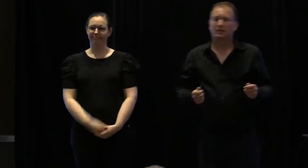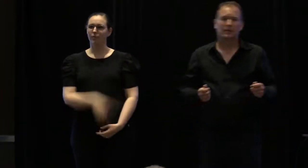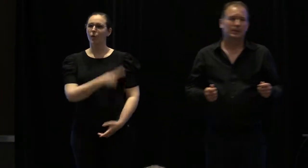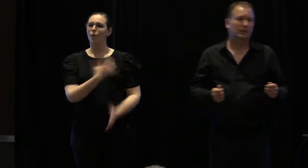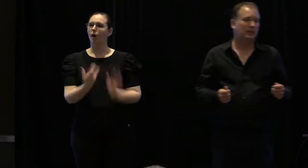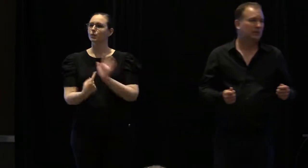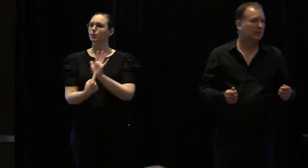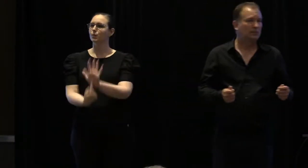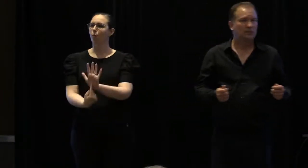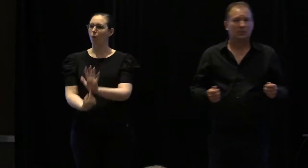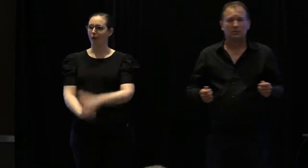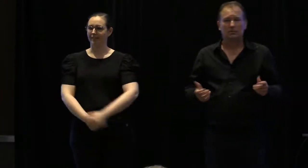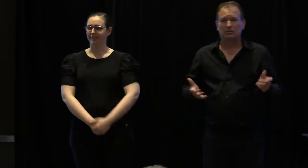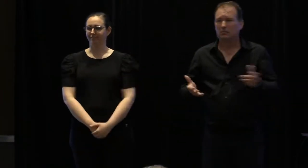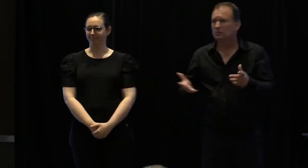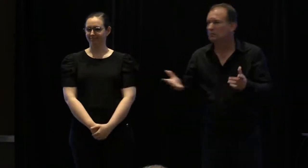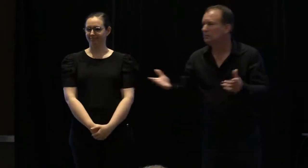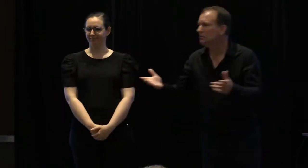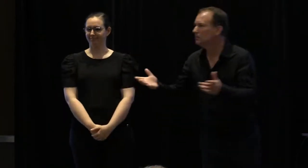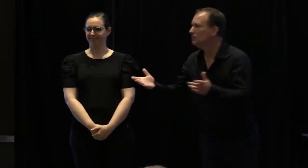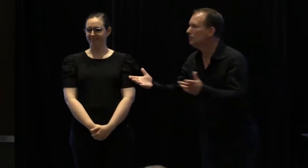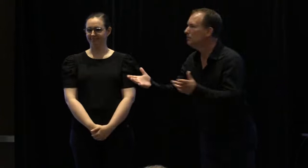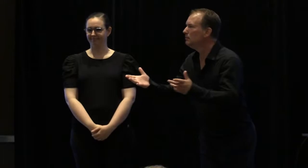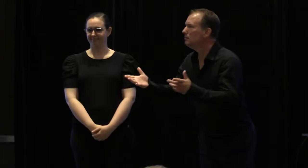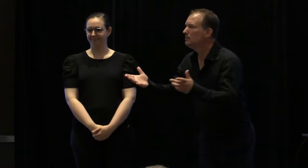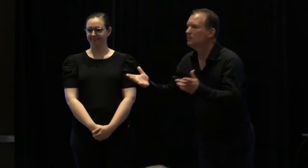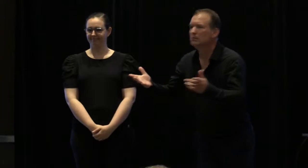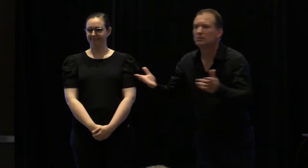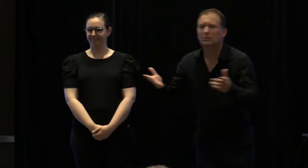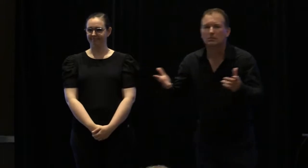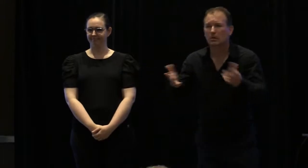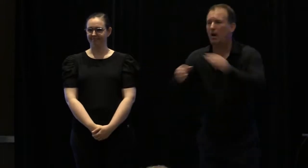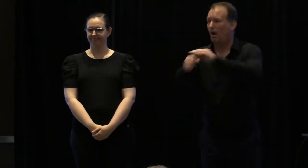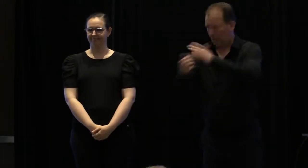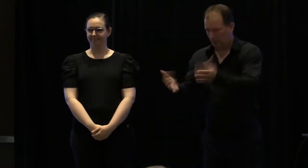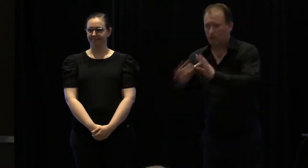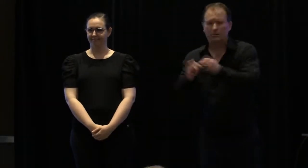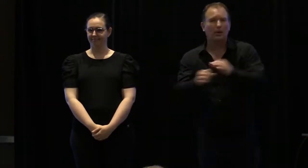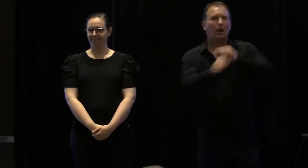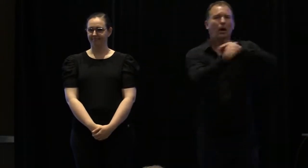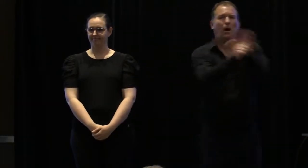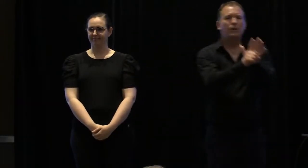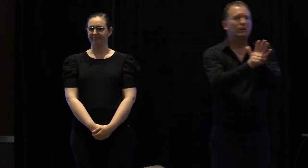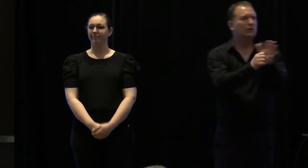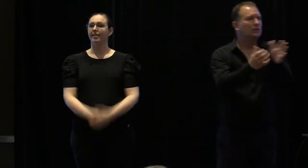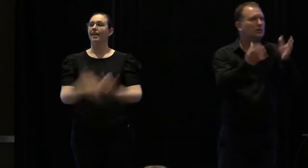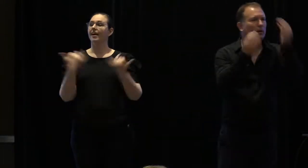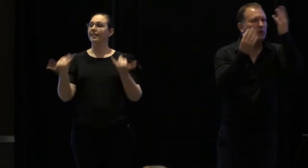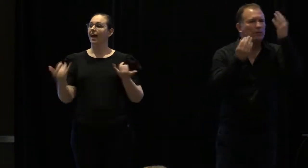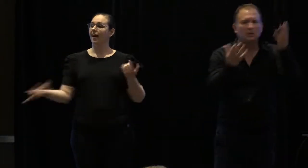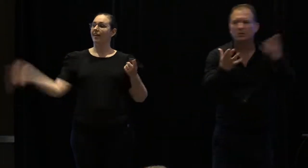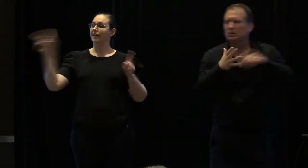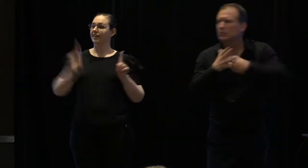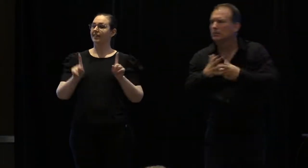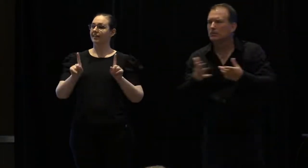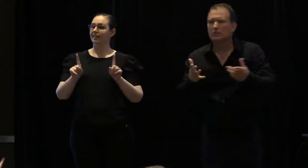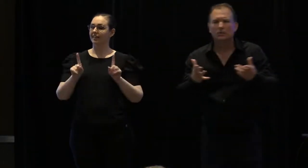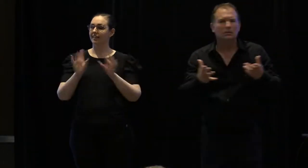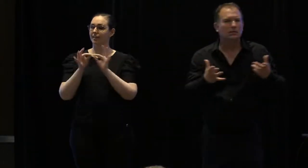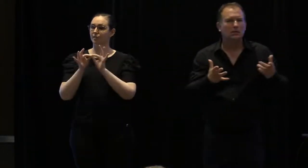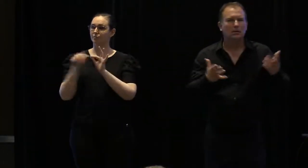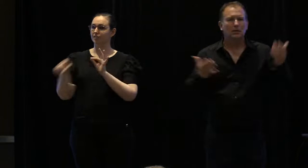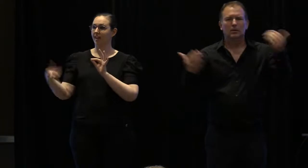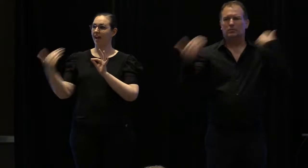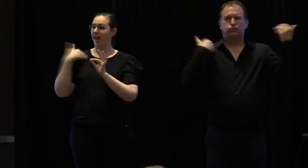Which is just like this. So you see a representation of language happening and you would have no idea. Through COVID, what